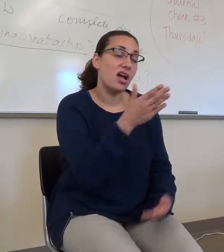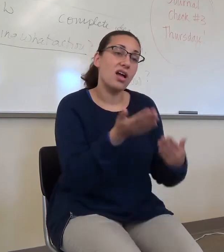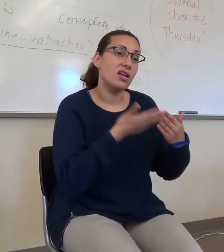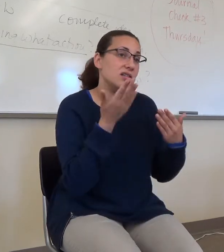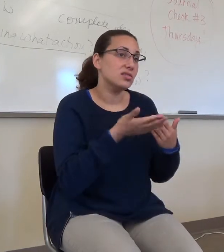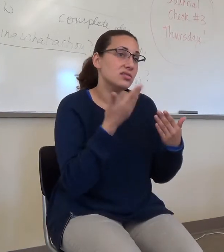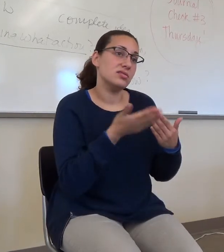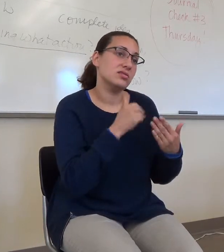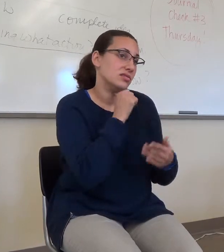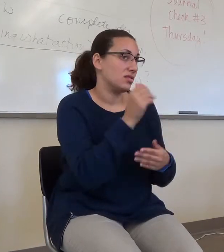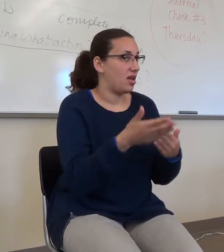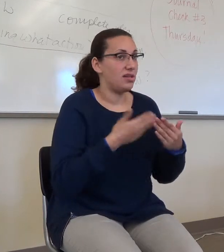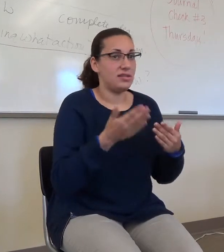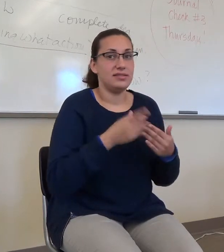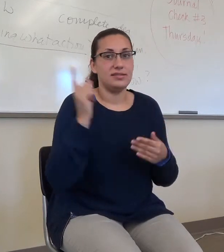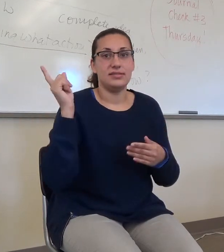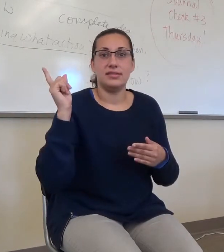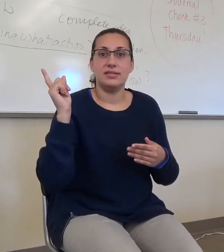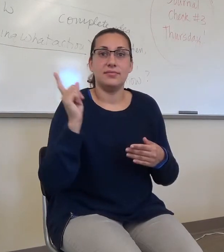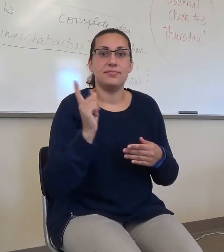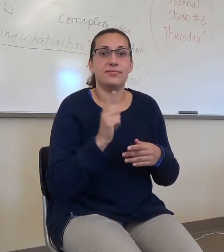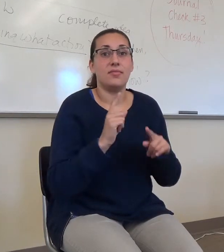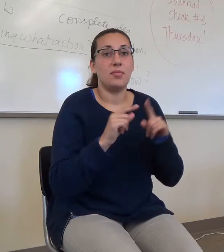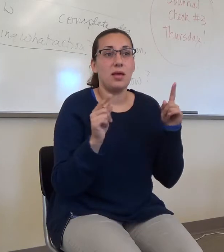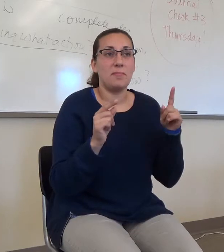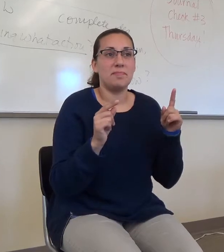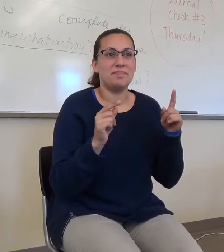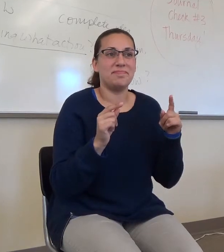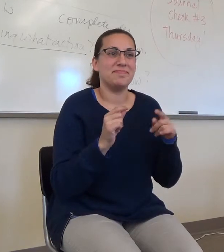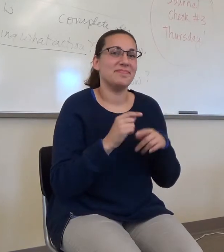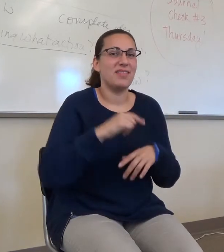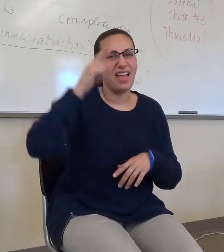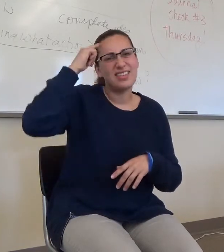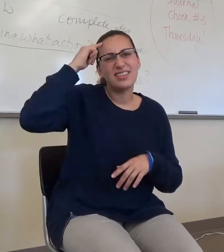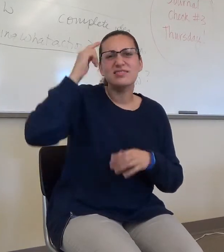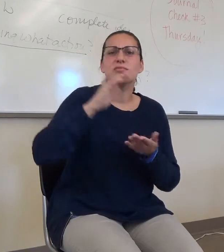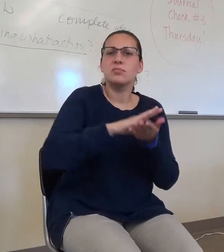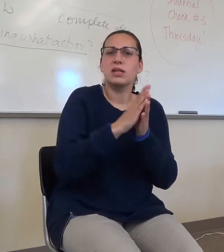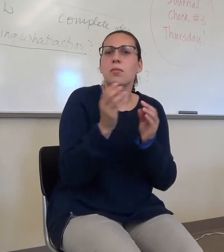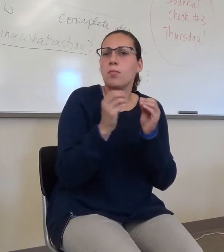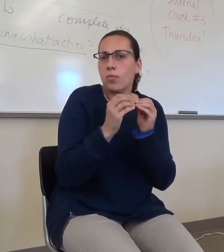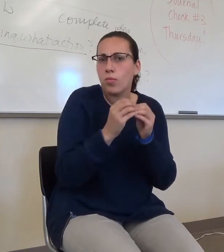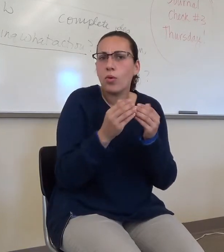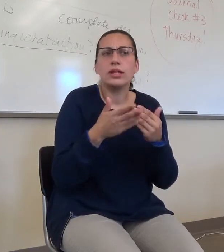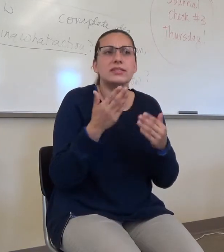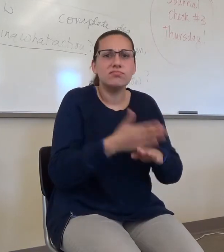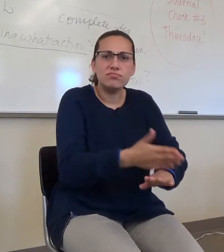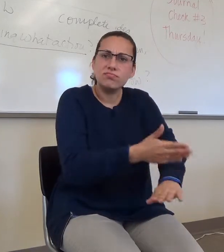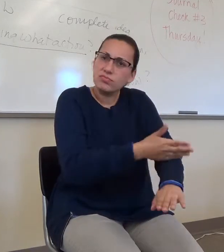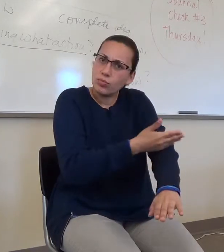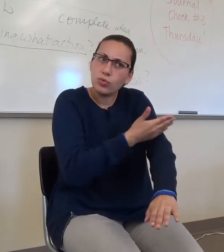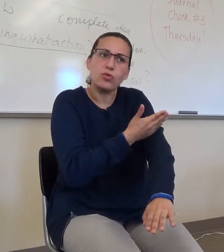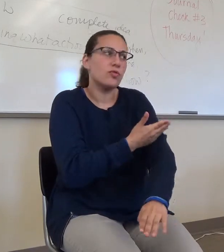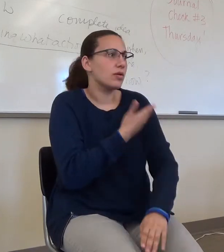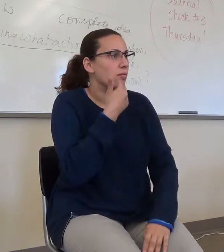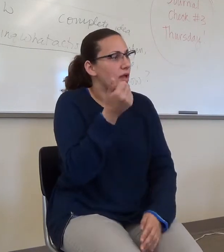not necessarily easy, but I think it's getting easier for you as we work through them. Let's see, did anybody